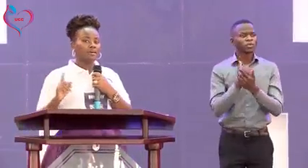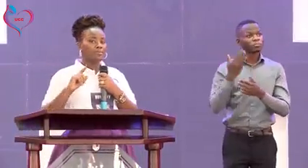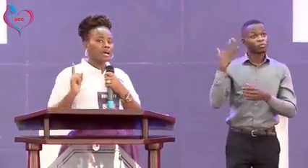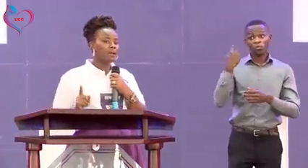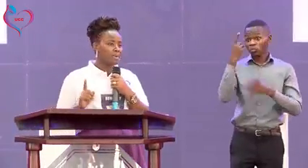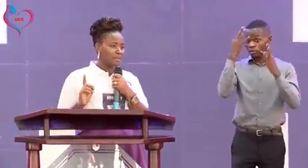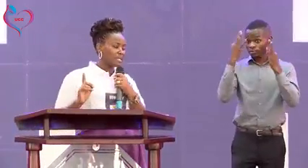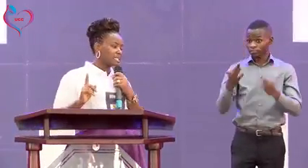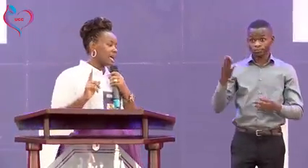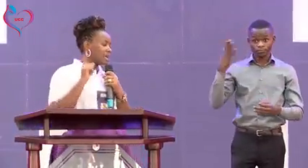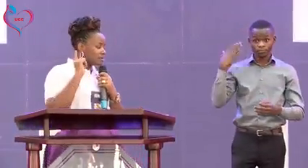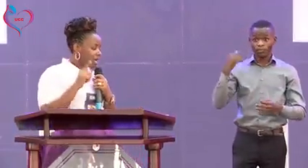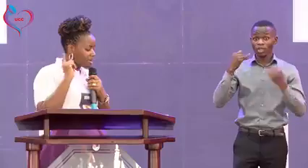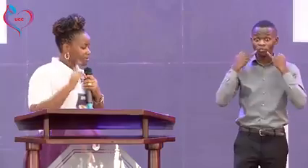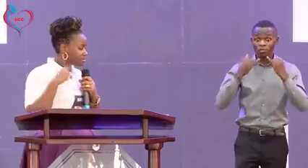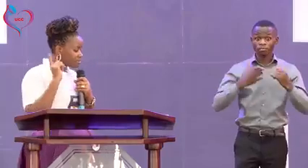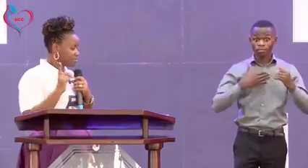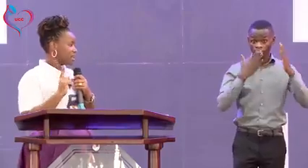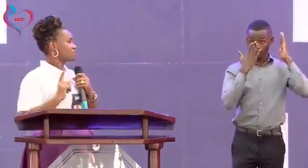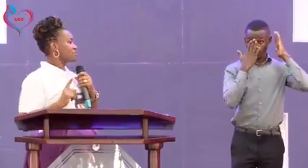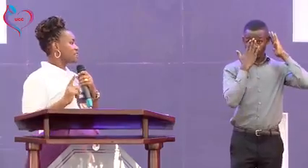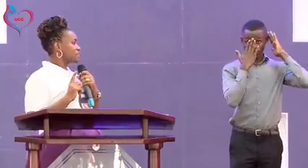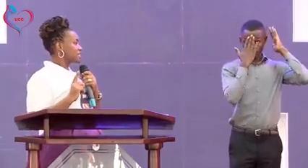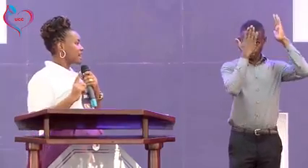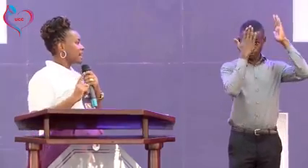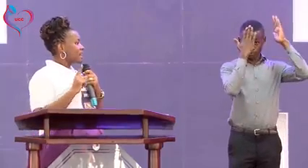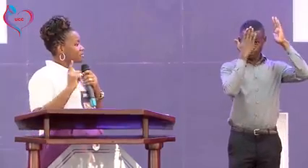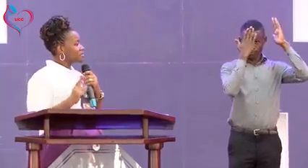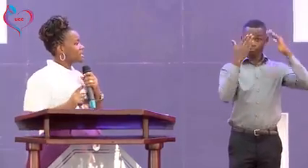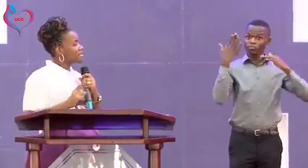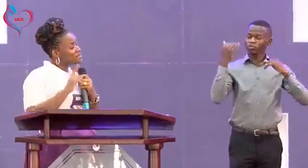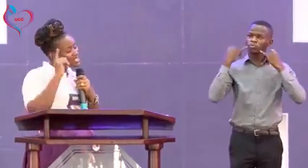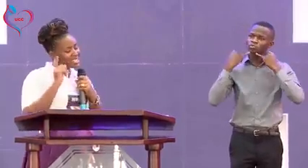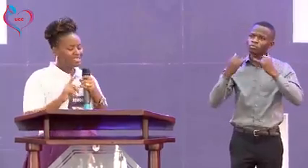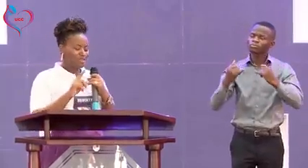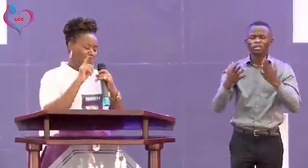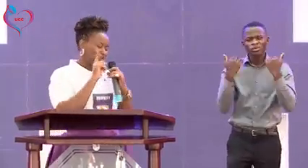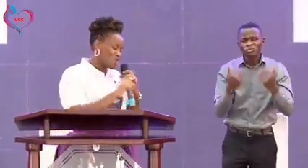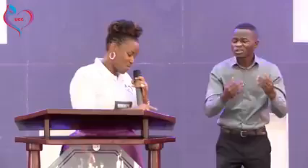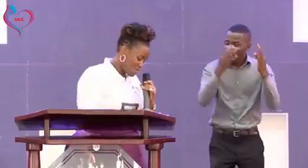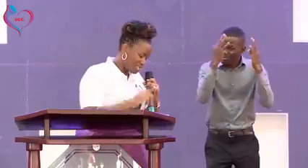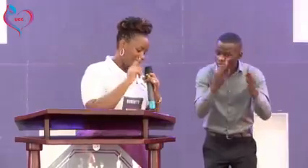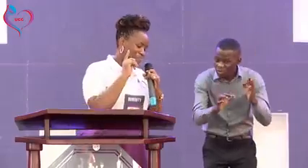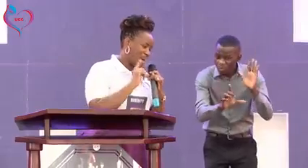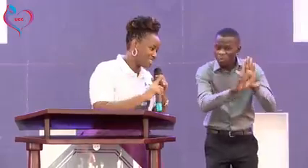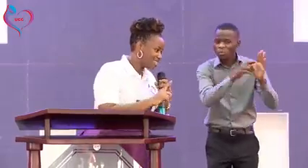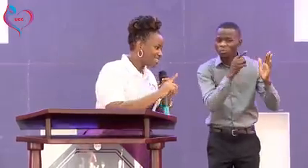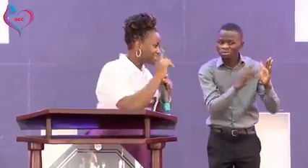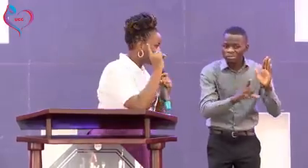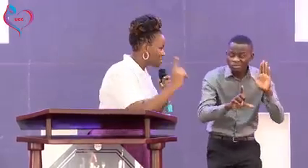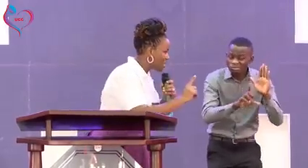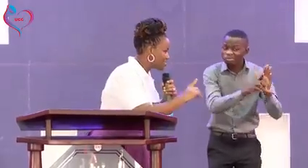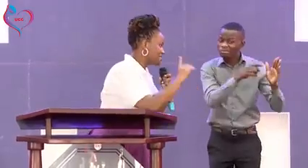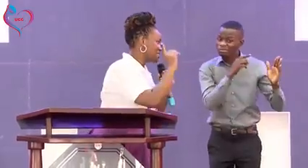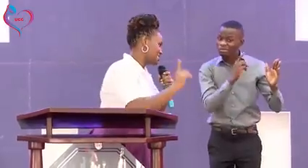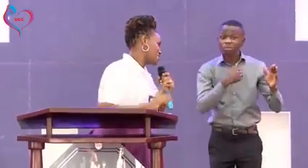tell my pastor, my glorified pastor, I used to tell him those things of law, Sabbath,